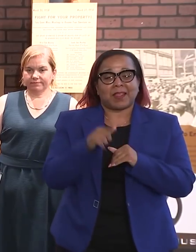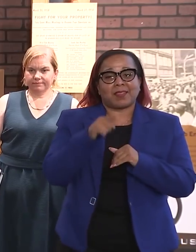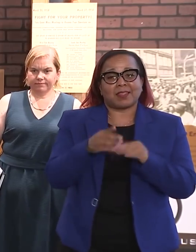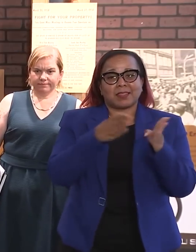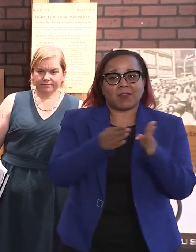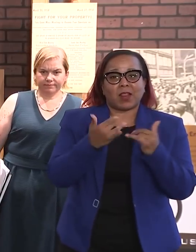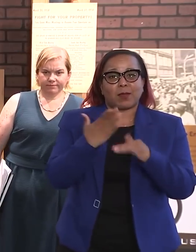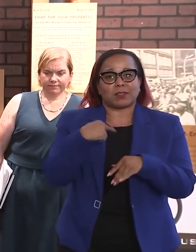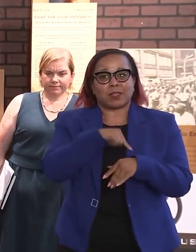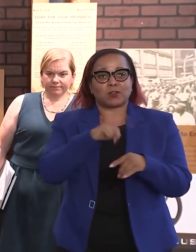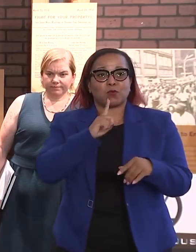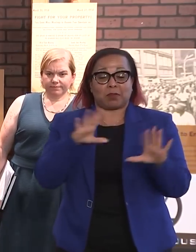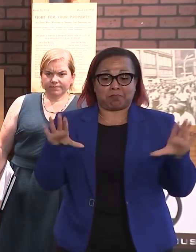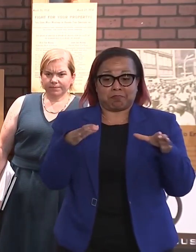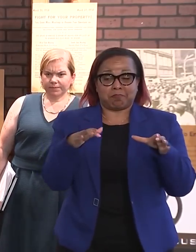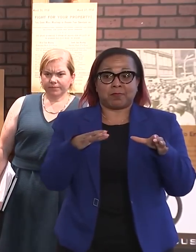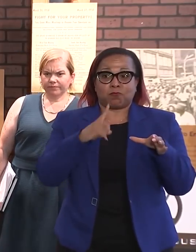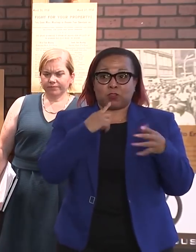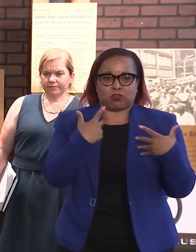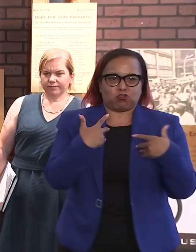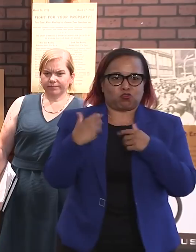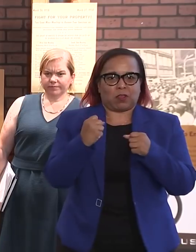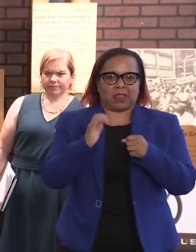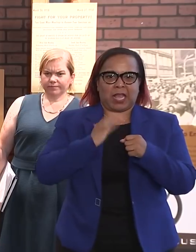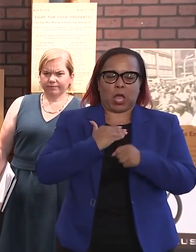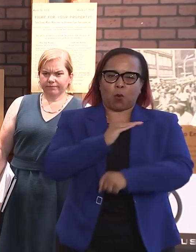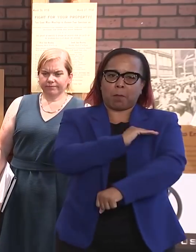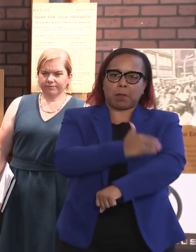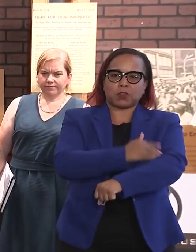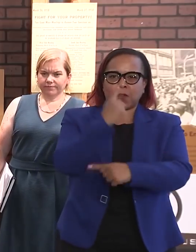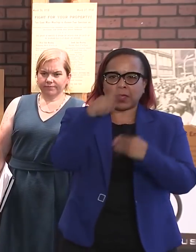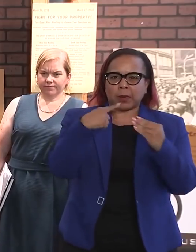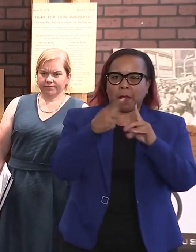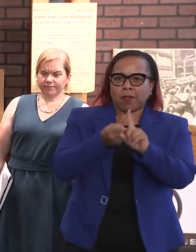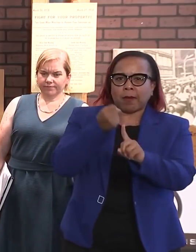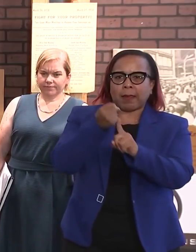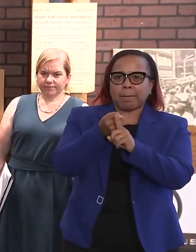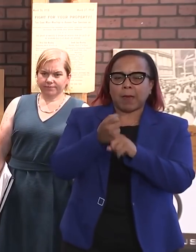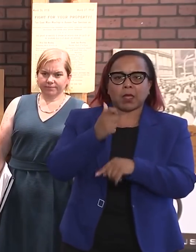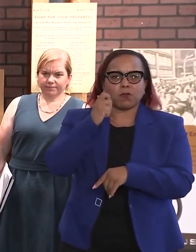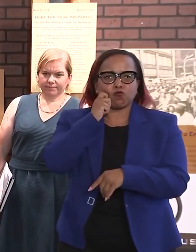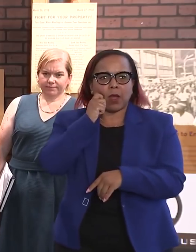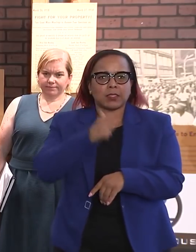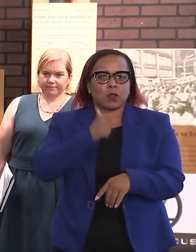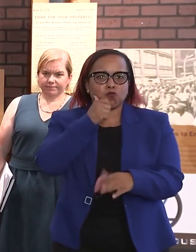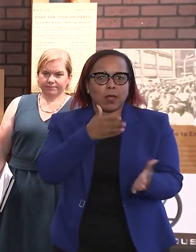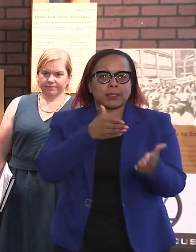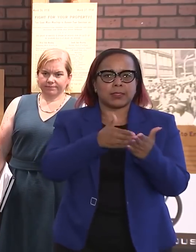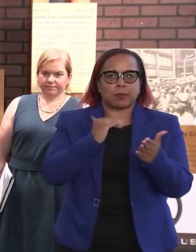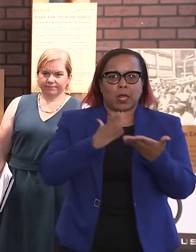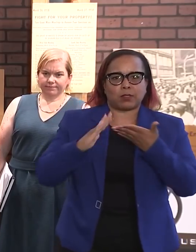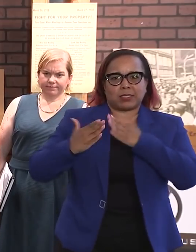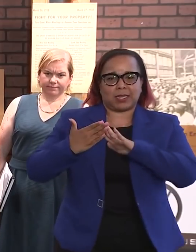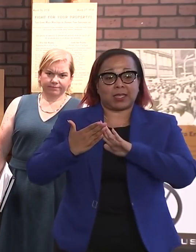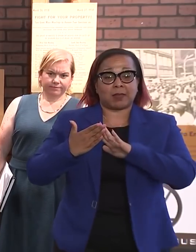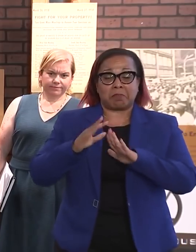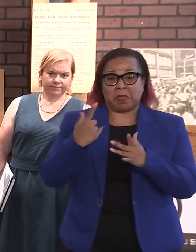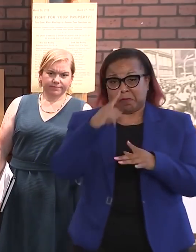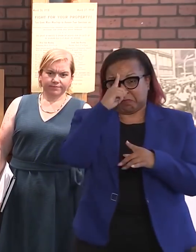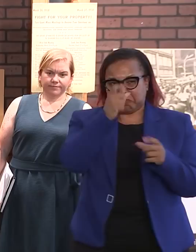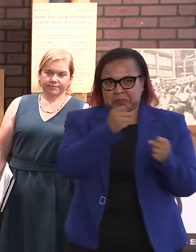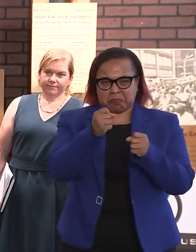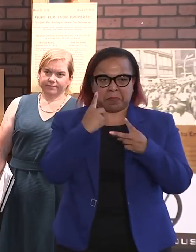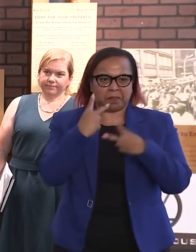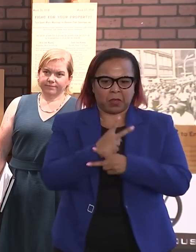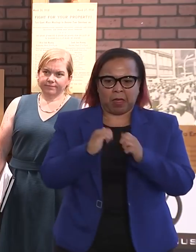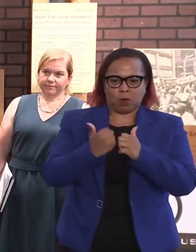effort allows us to collectively strengthen our muscle for thinking about the impact of race and racism in our city and strategize